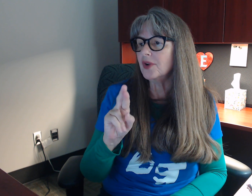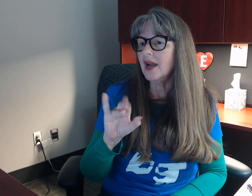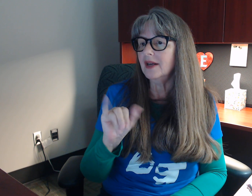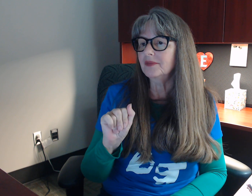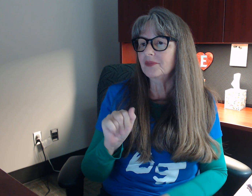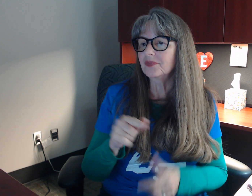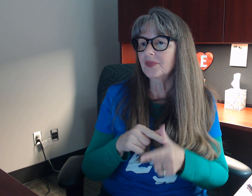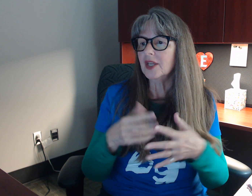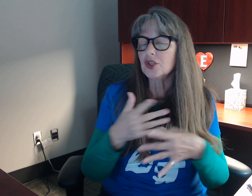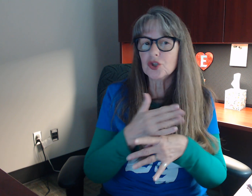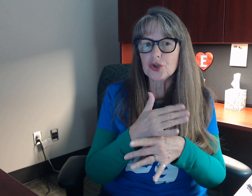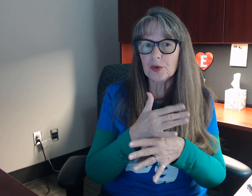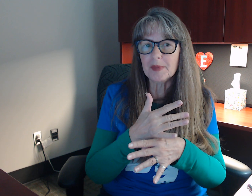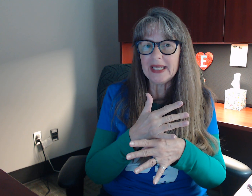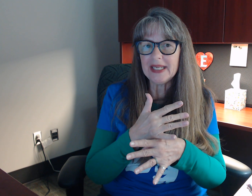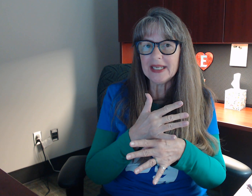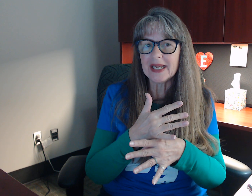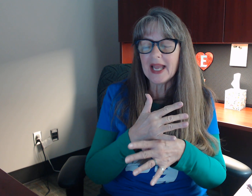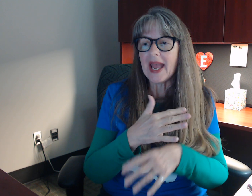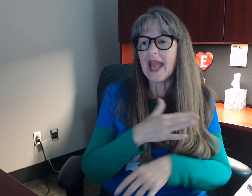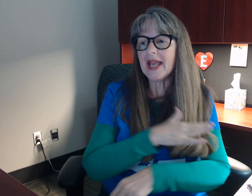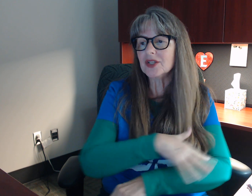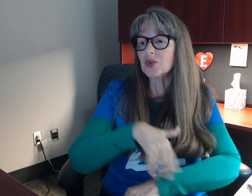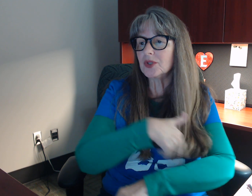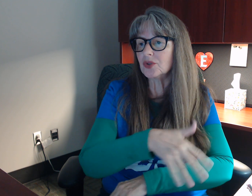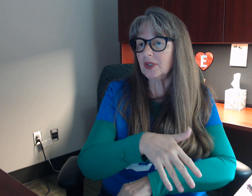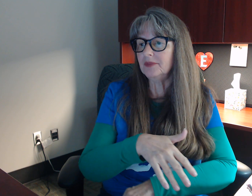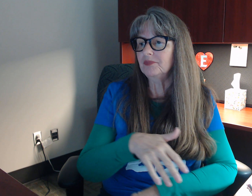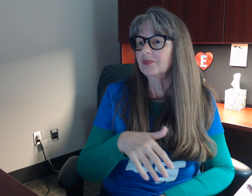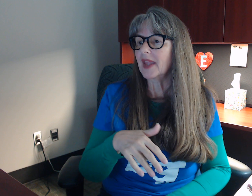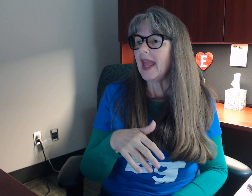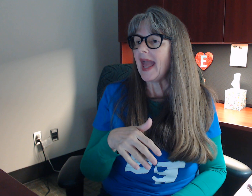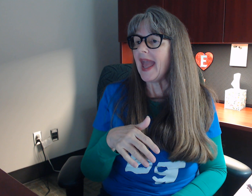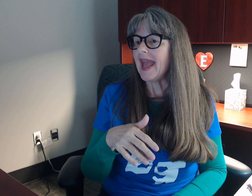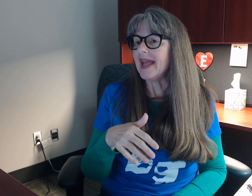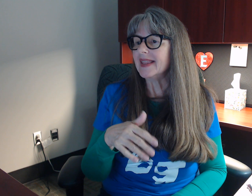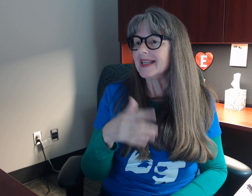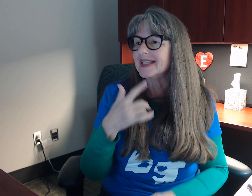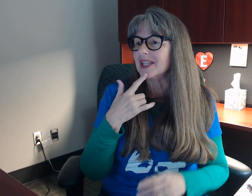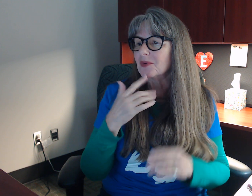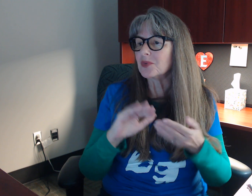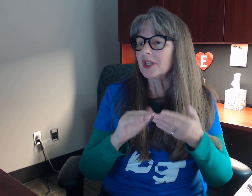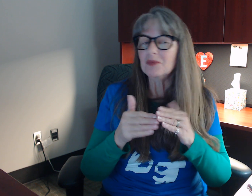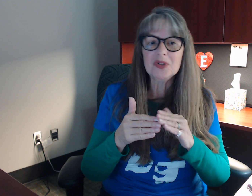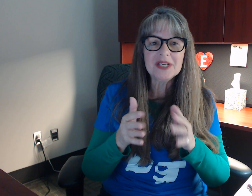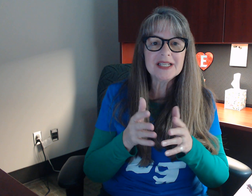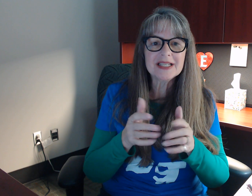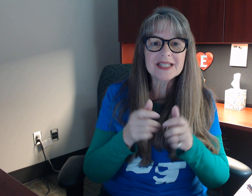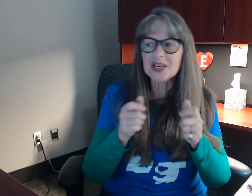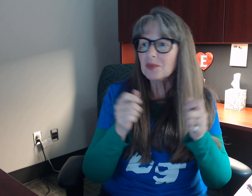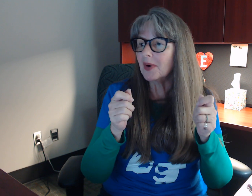Austria, Germany, and Switzerland. And they said there was one community